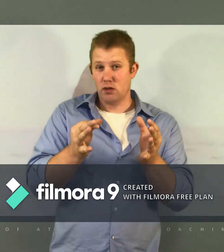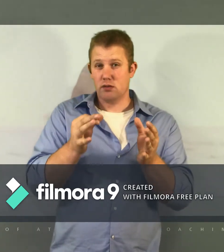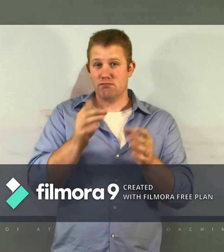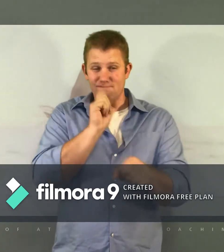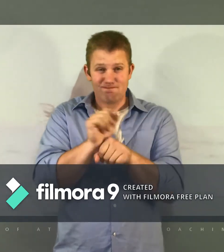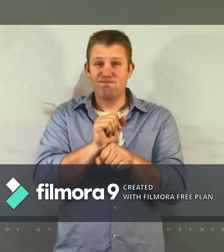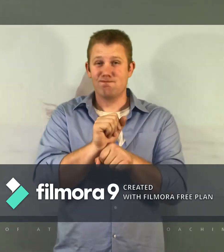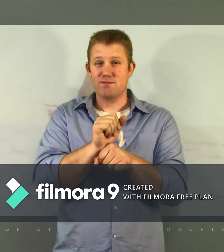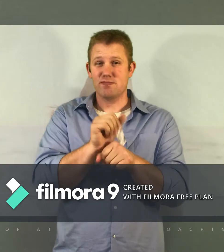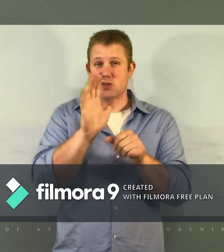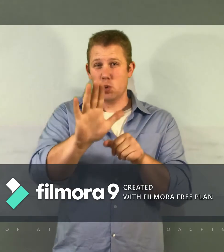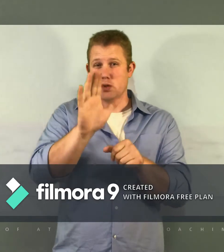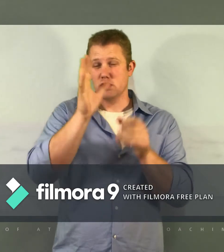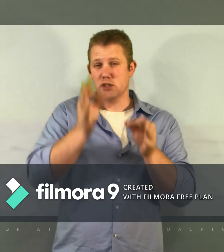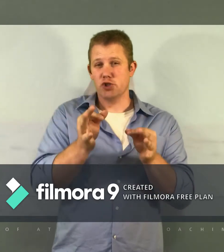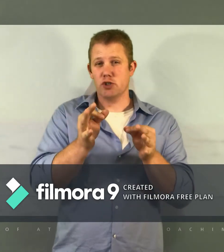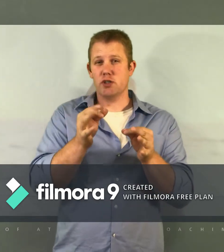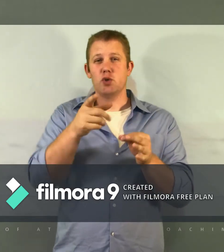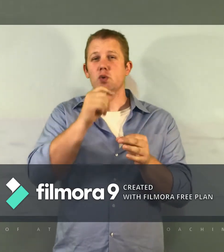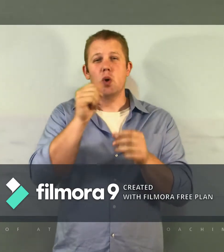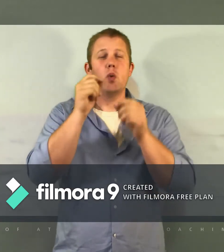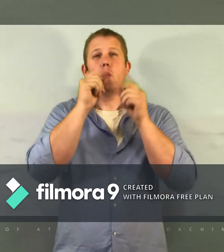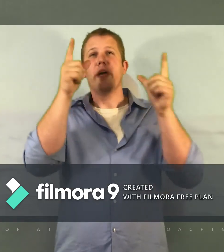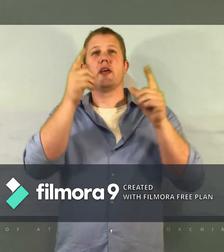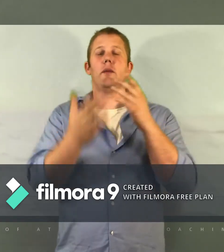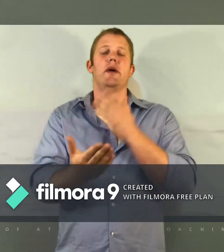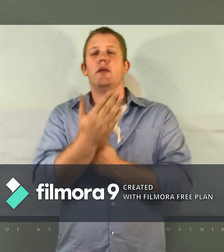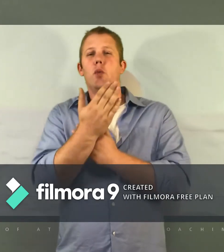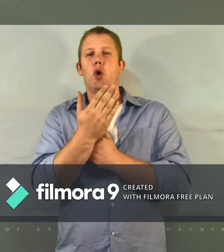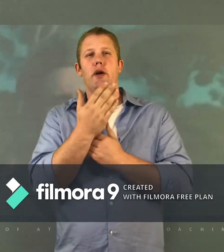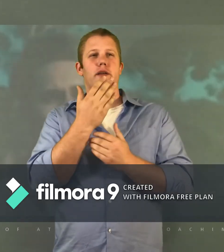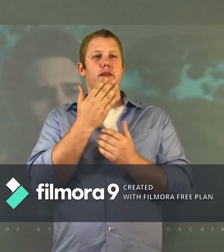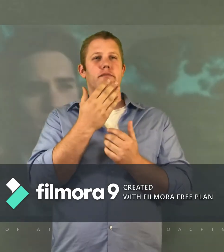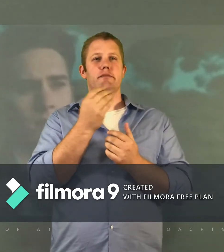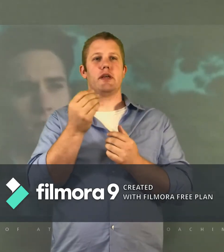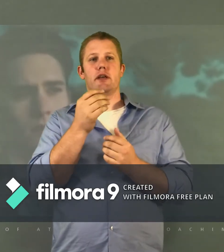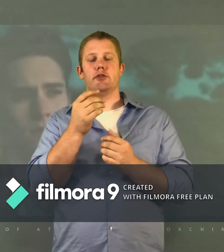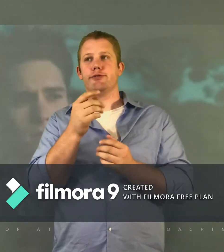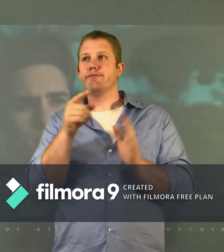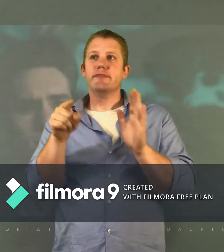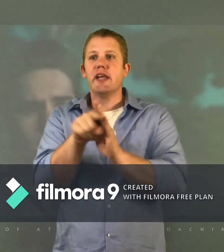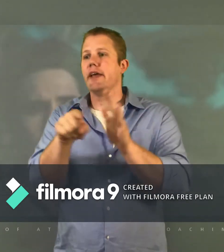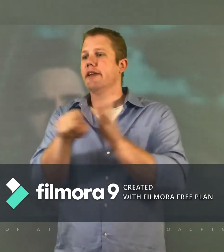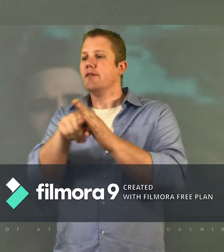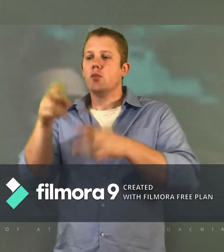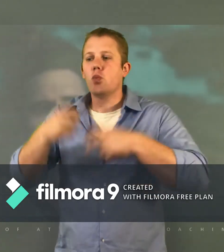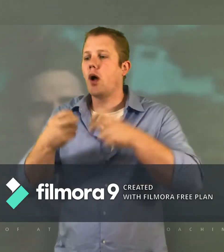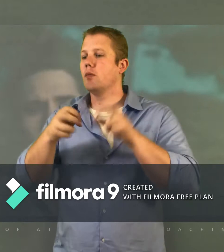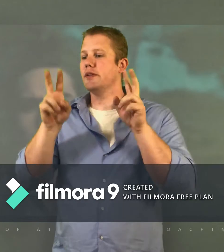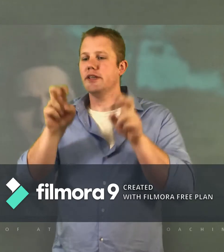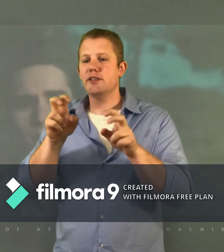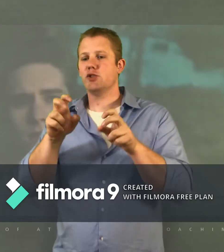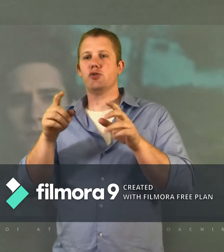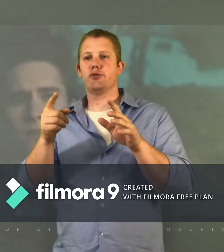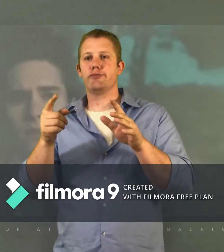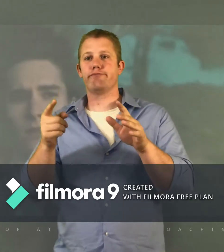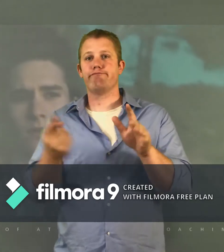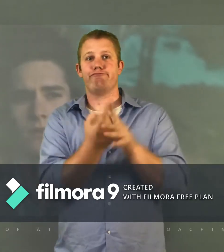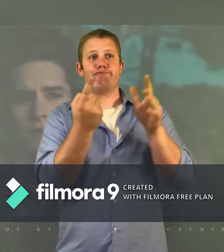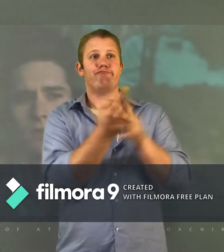You have that as a choice. You actually do. You don't wake up in the morning and negativity, dysfunction,